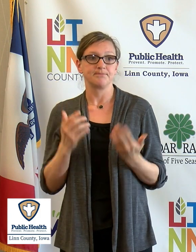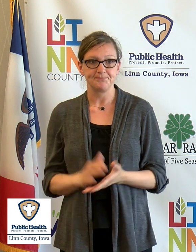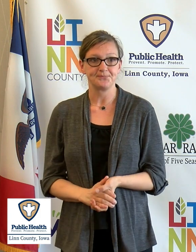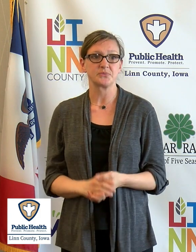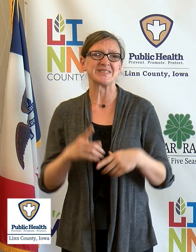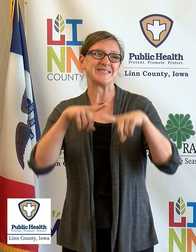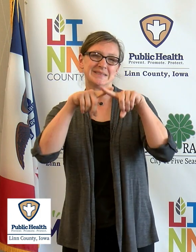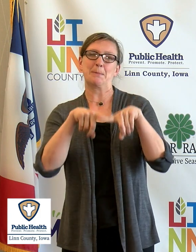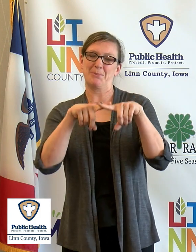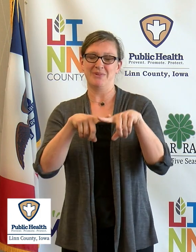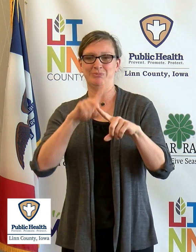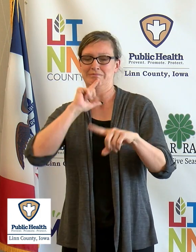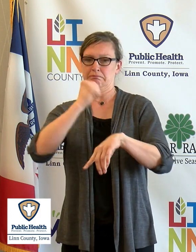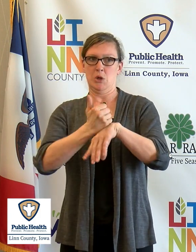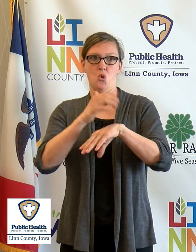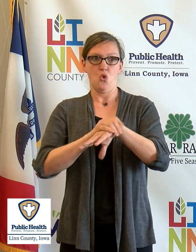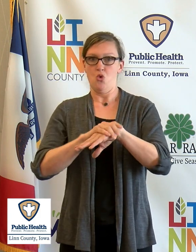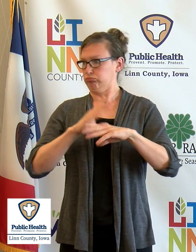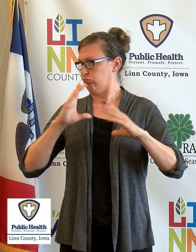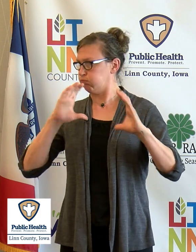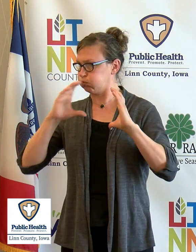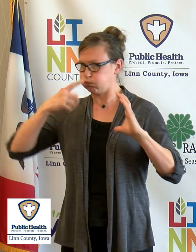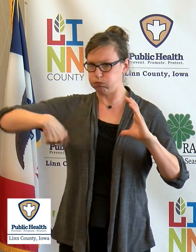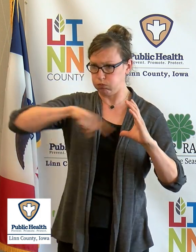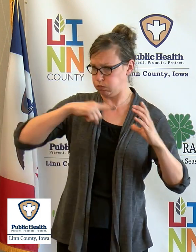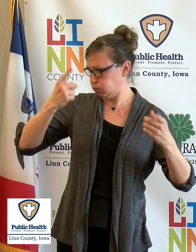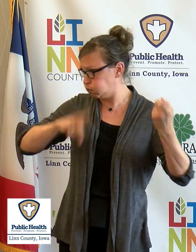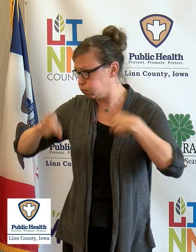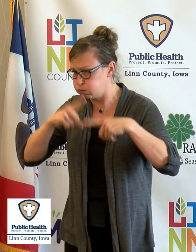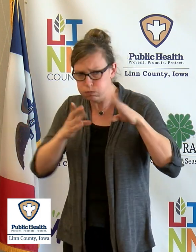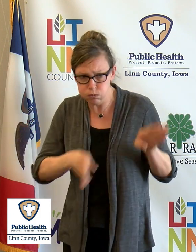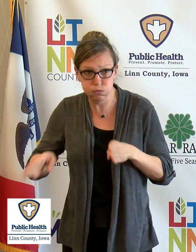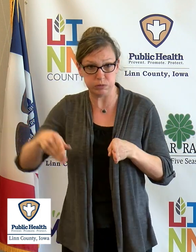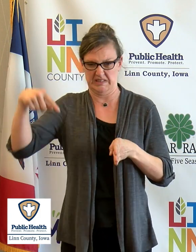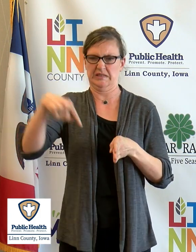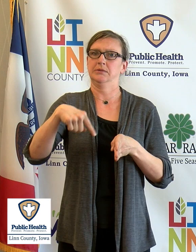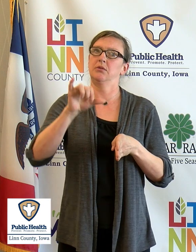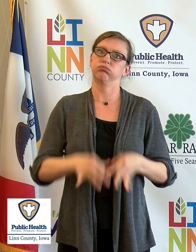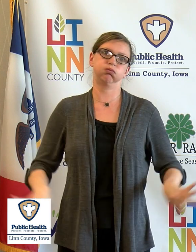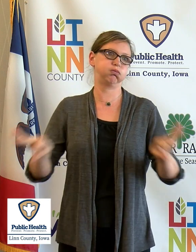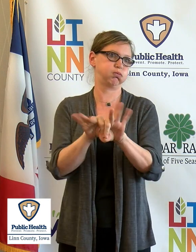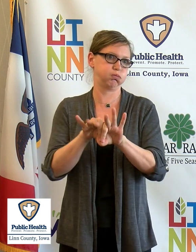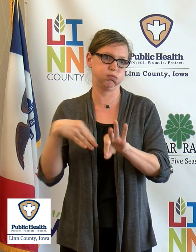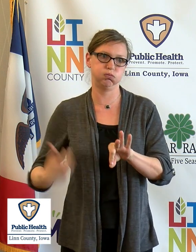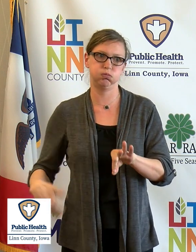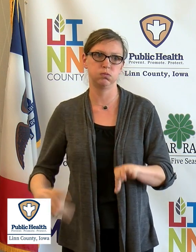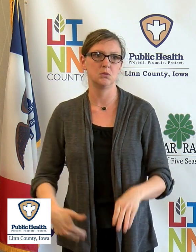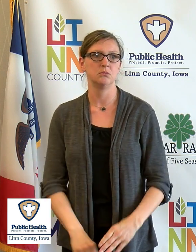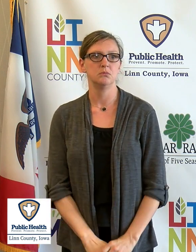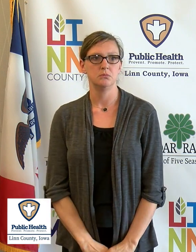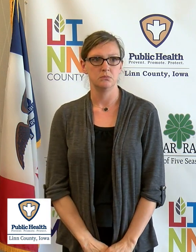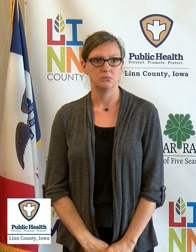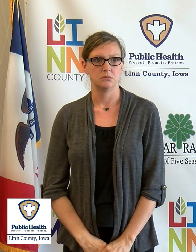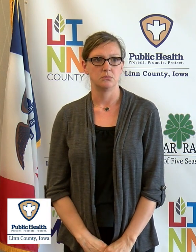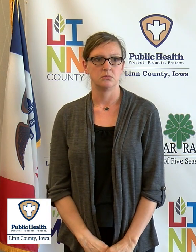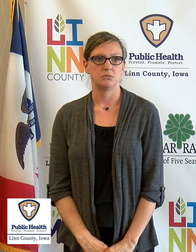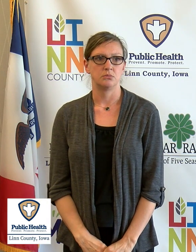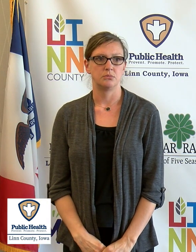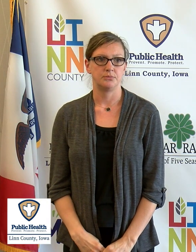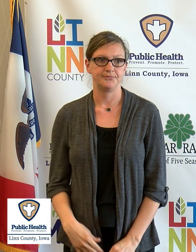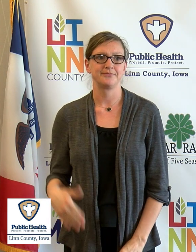to unite and work collectively with a common purpose. We have many heroes in this war